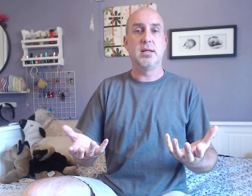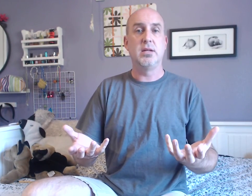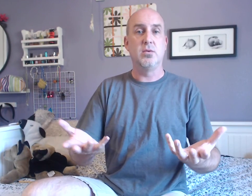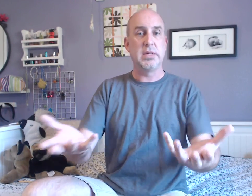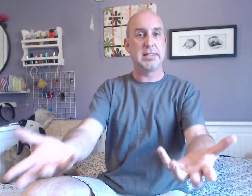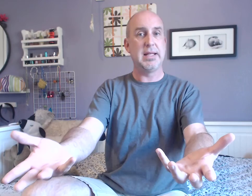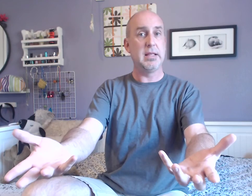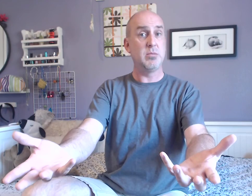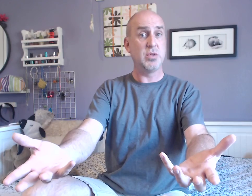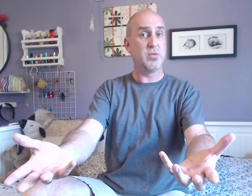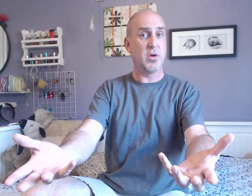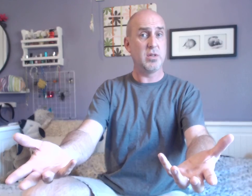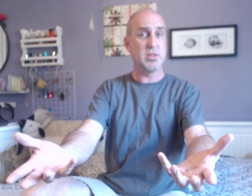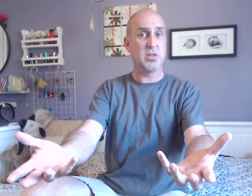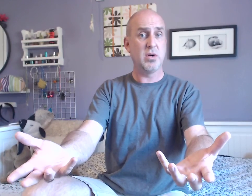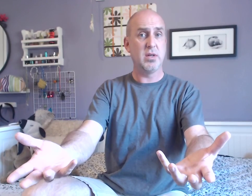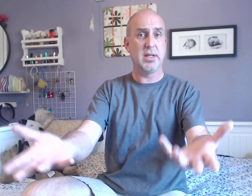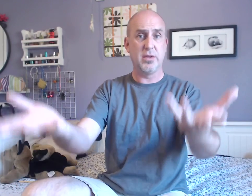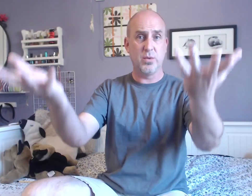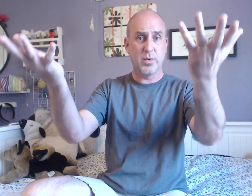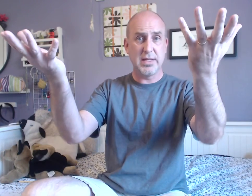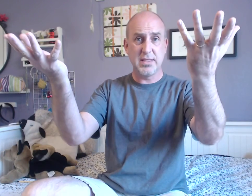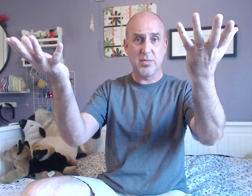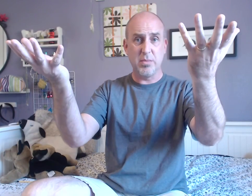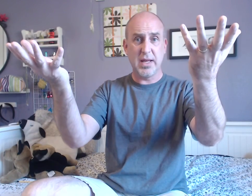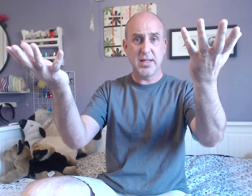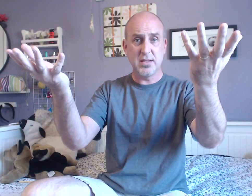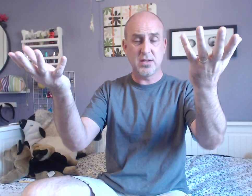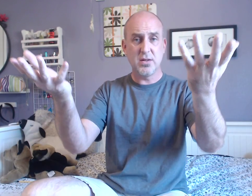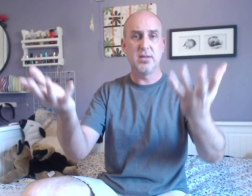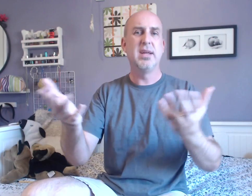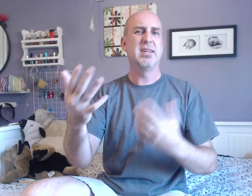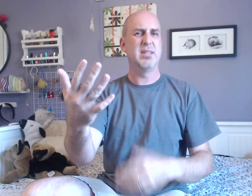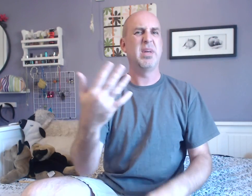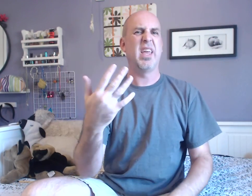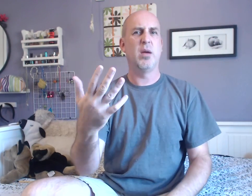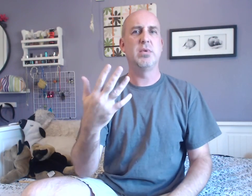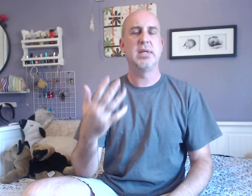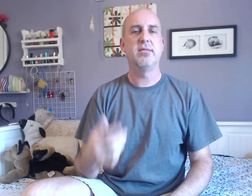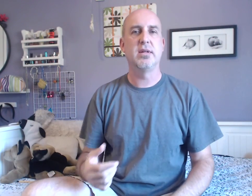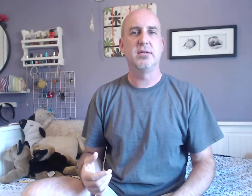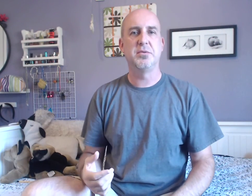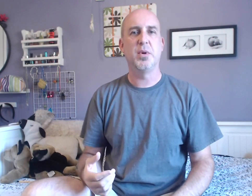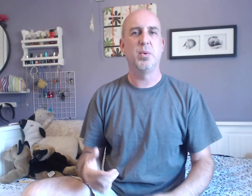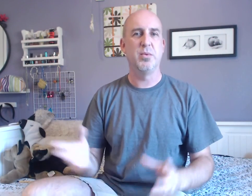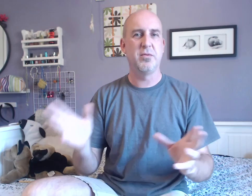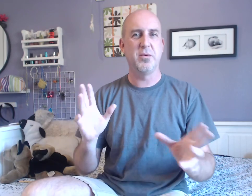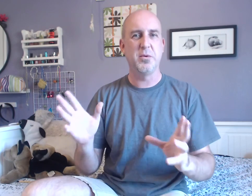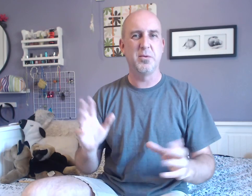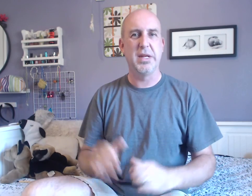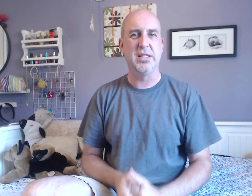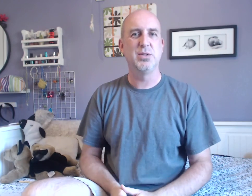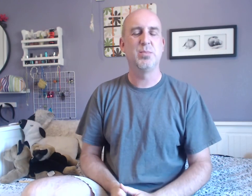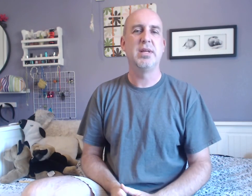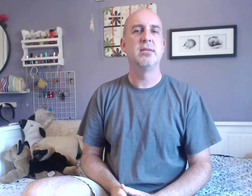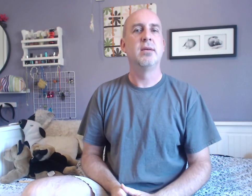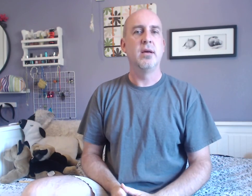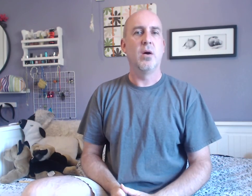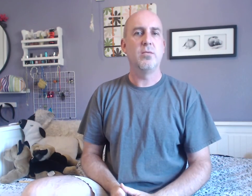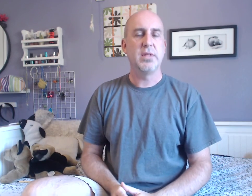don't extend them too far to start, and I don't raise them up high to start. You can see my camera's having a little trouble with focal range, but hopefully